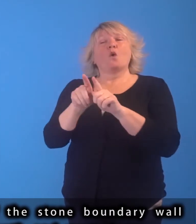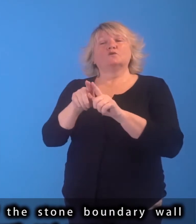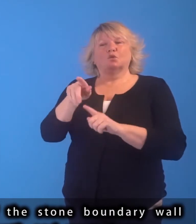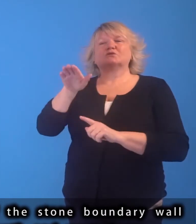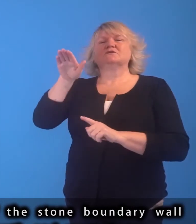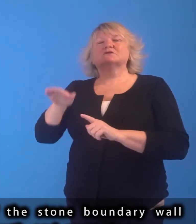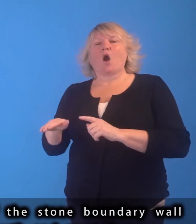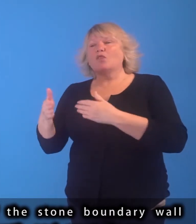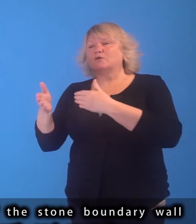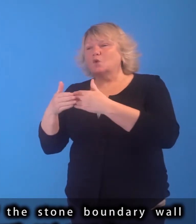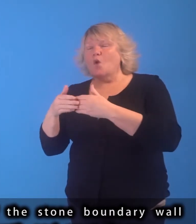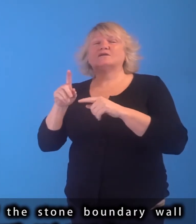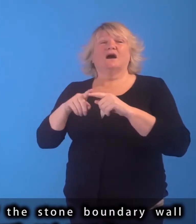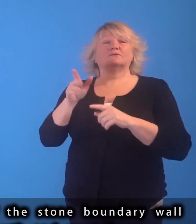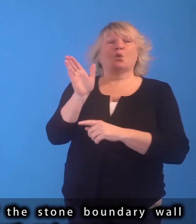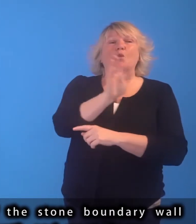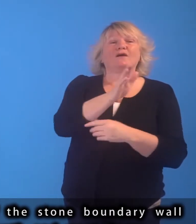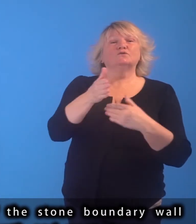and west doors.